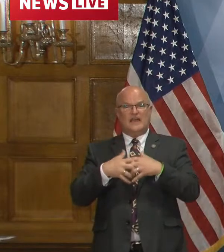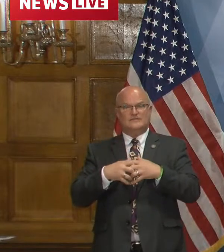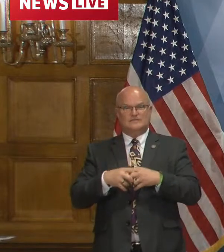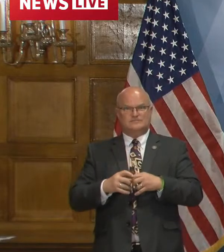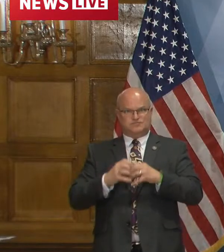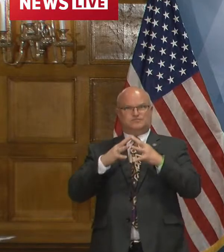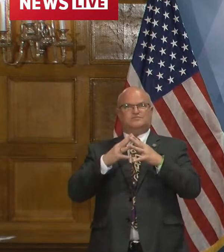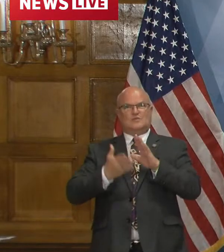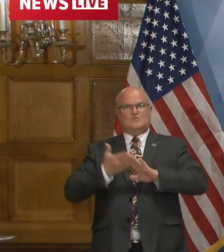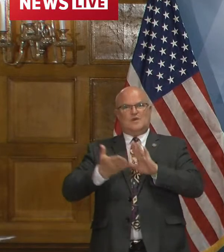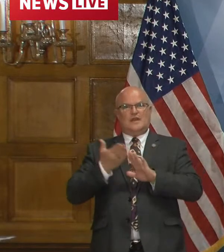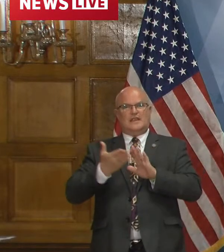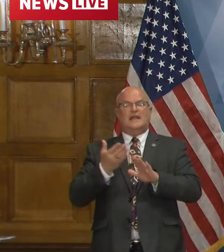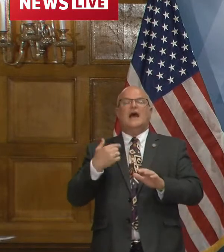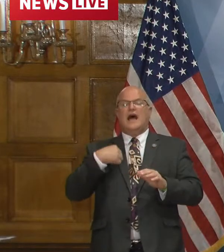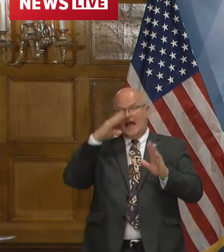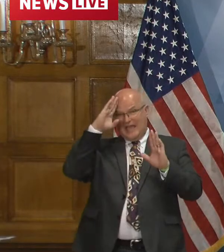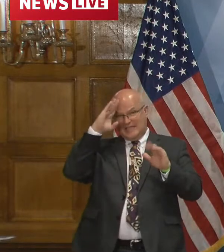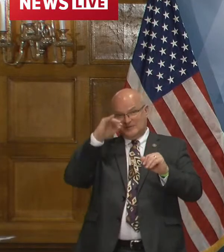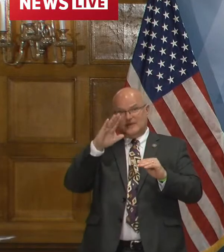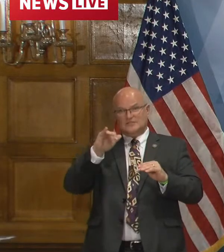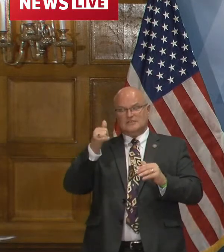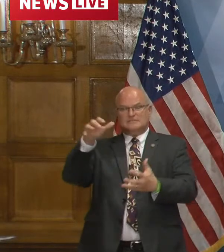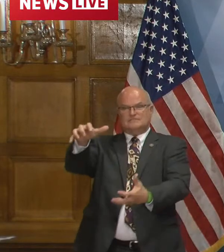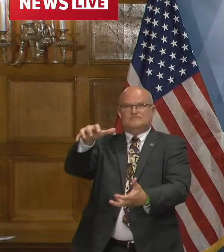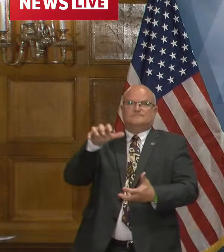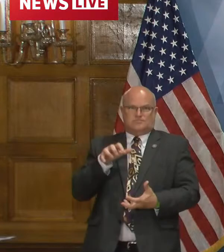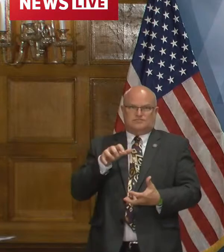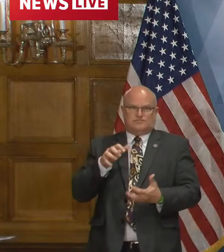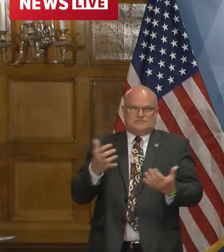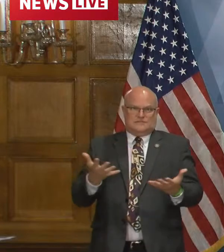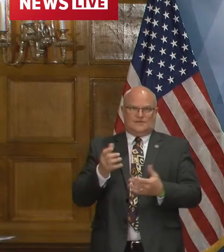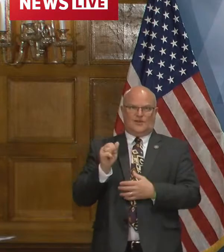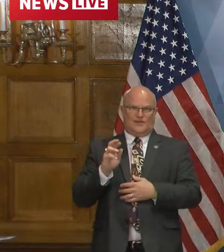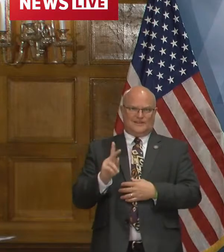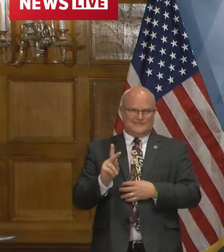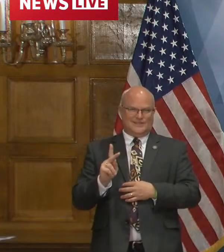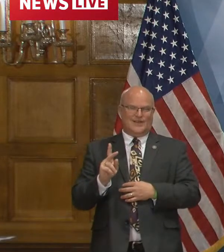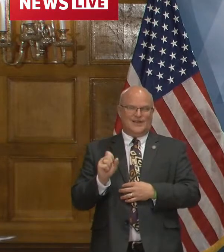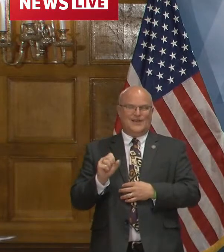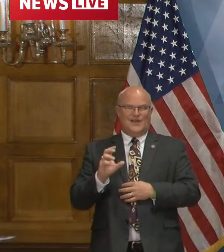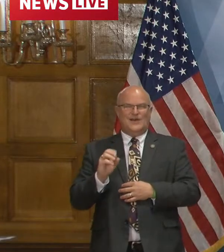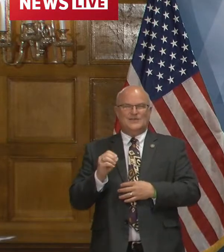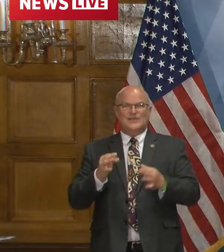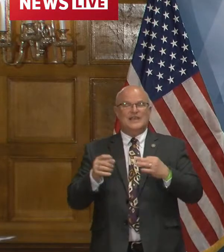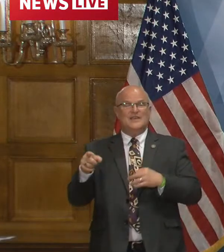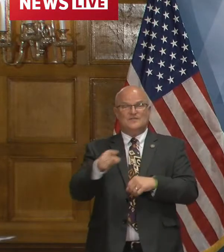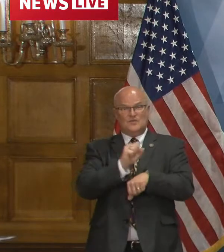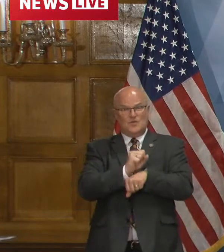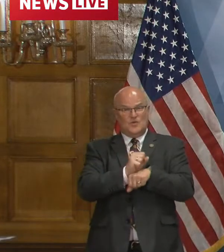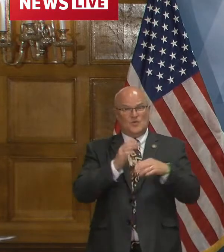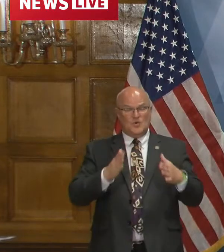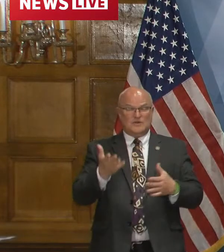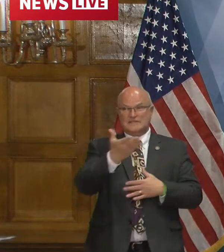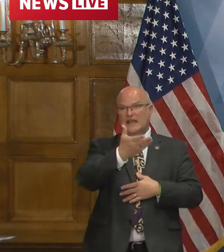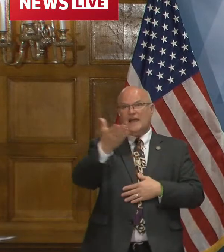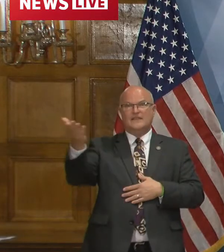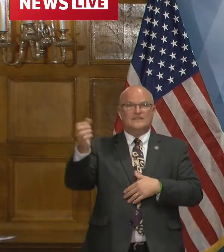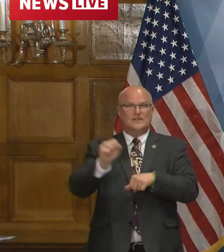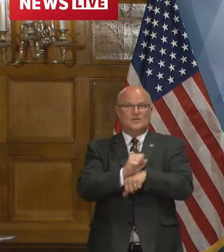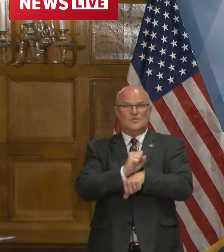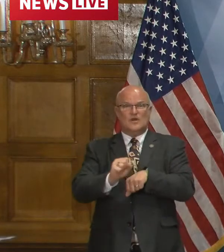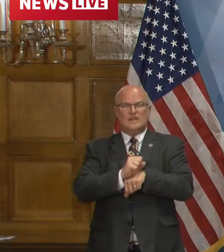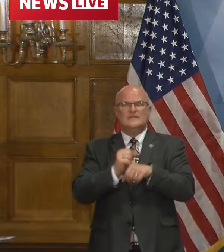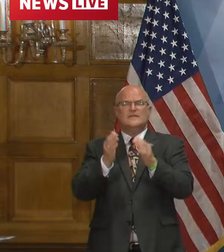expect to have a large quantity of the J&J vaccine. So, if you're a worker that's out there,